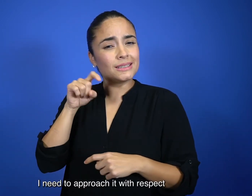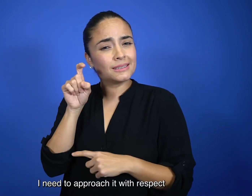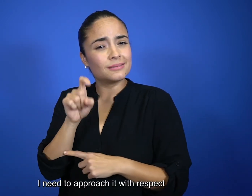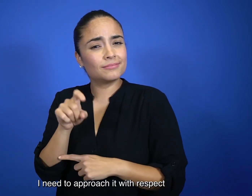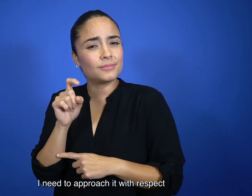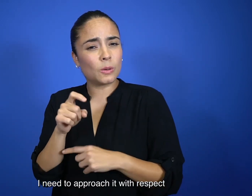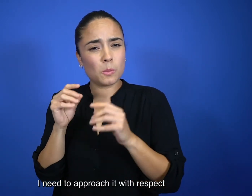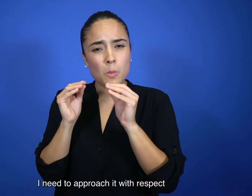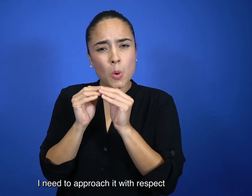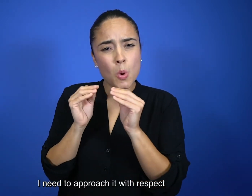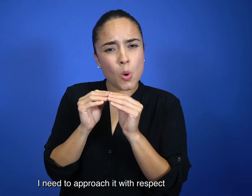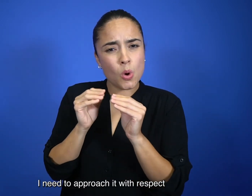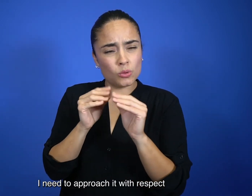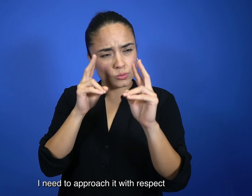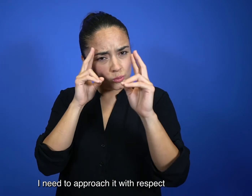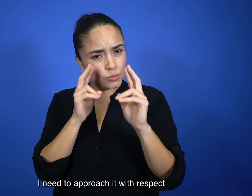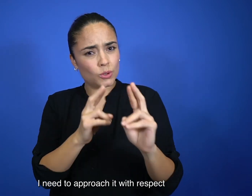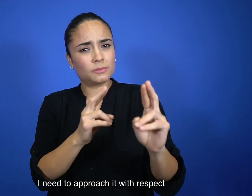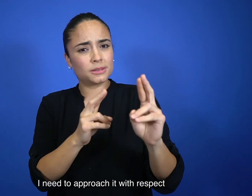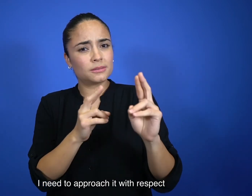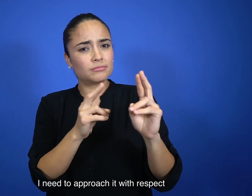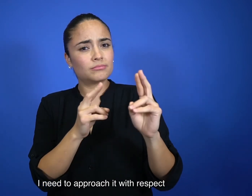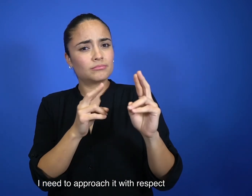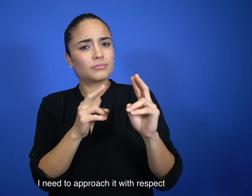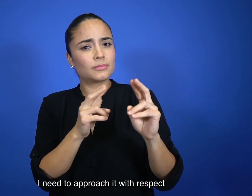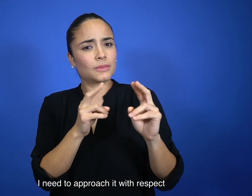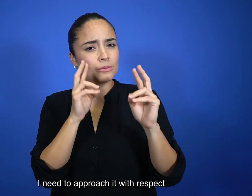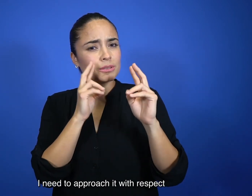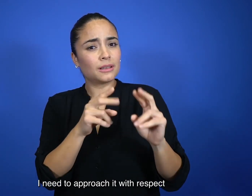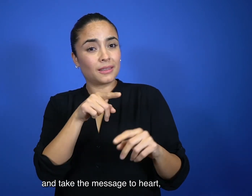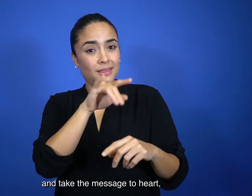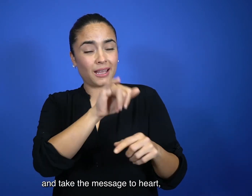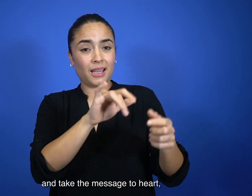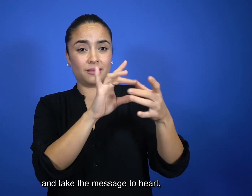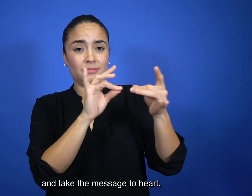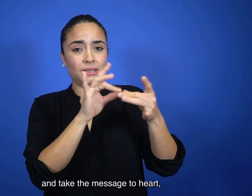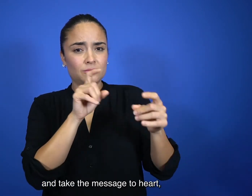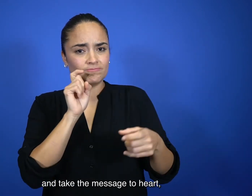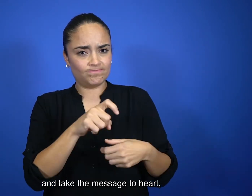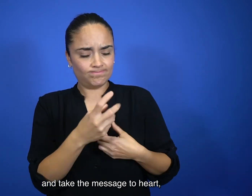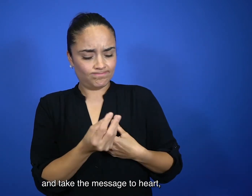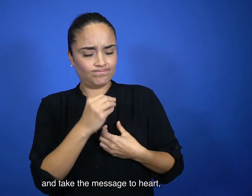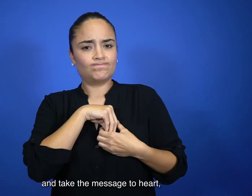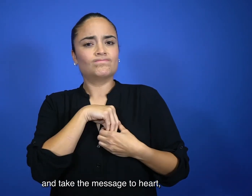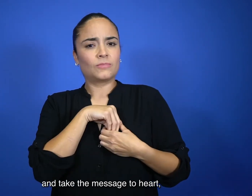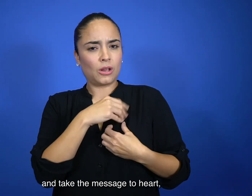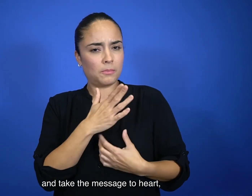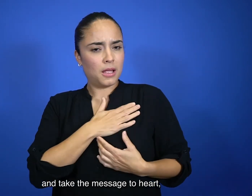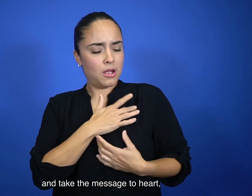need to approach it with respect and take the message to heart,